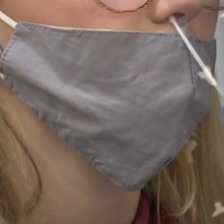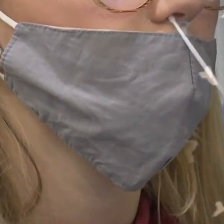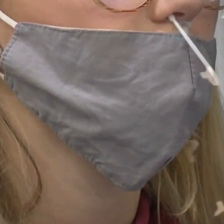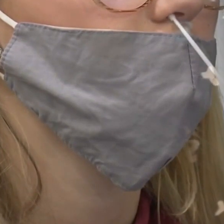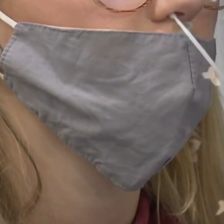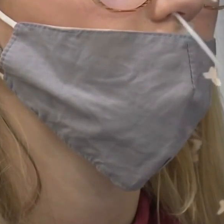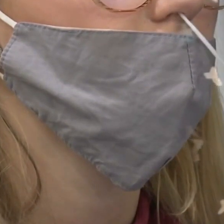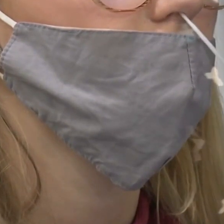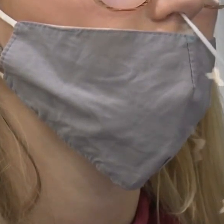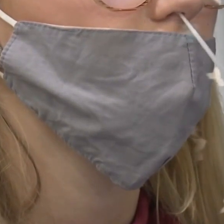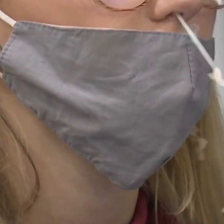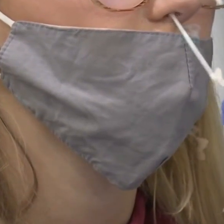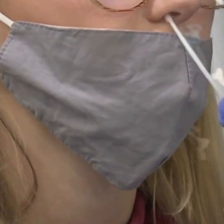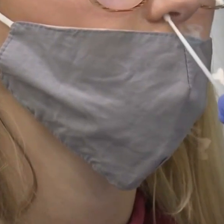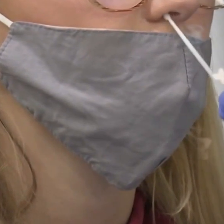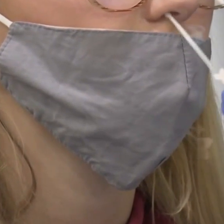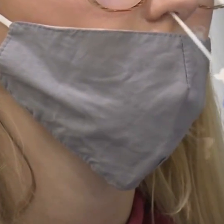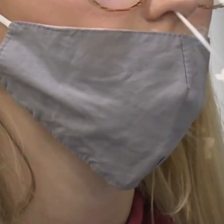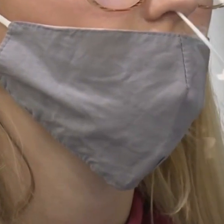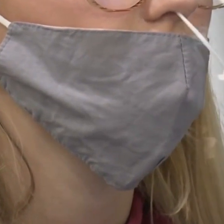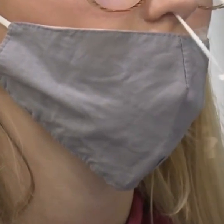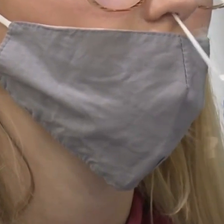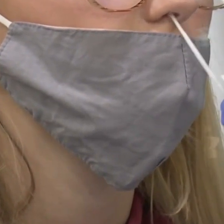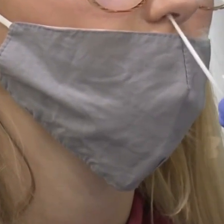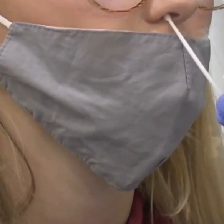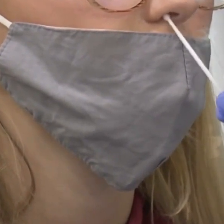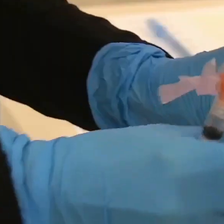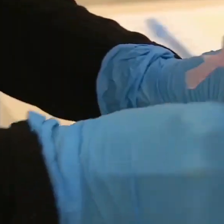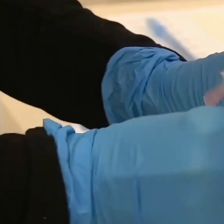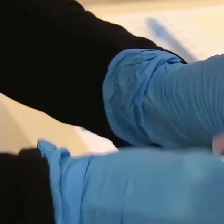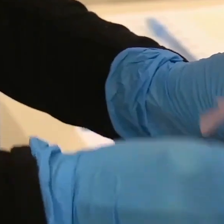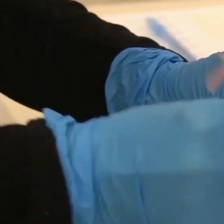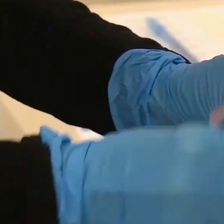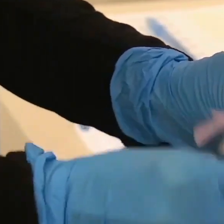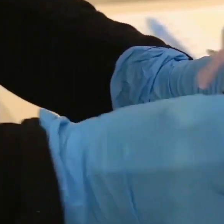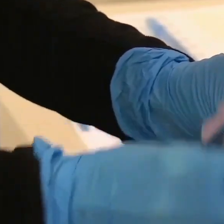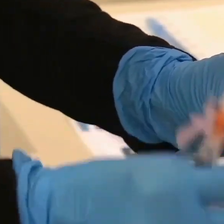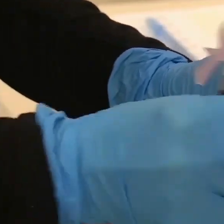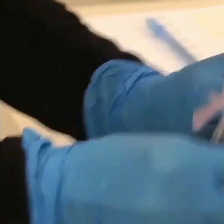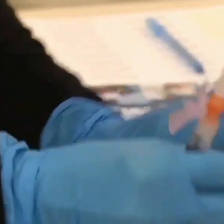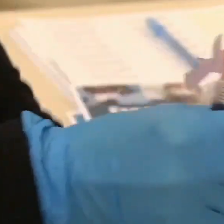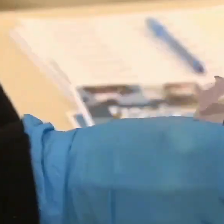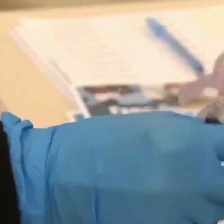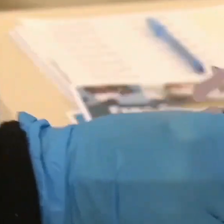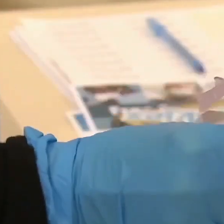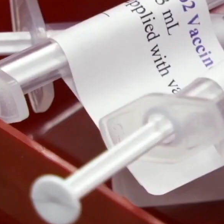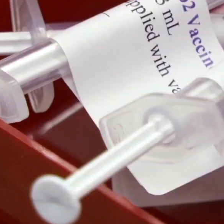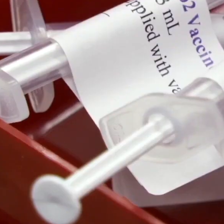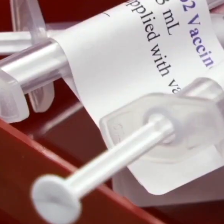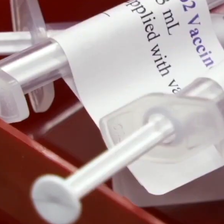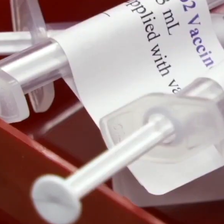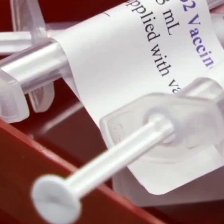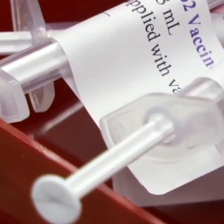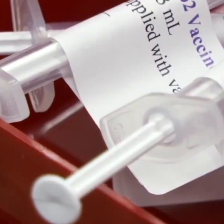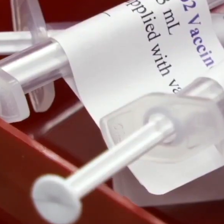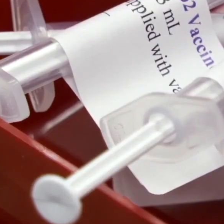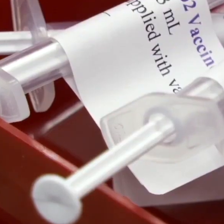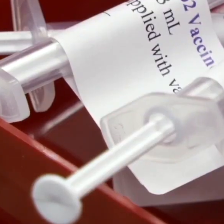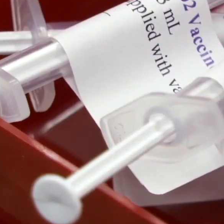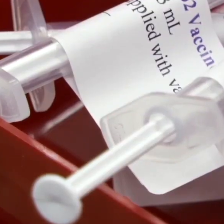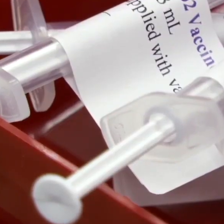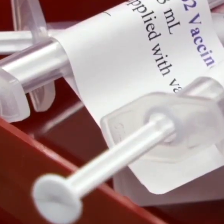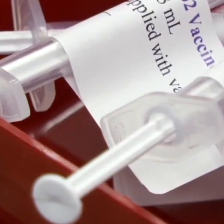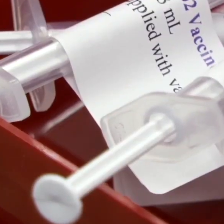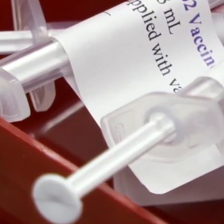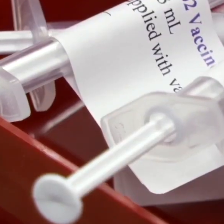expanding the GoVax outreach with more calls and texts to set up appointments. Booster shots will also now be offered at many of the state-run testing